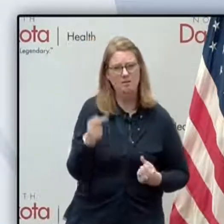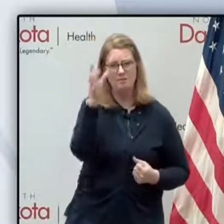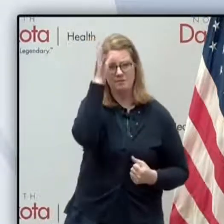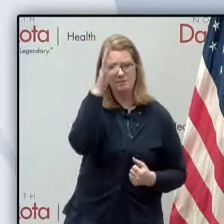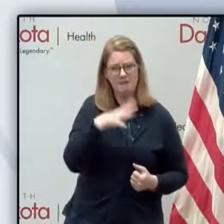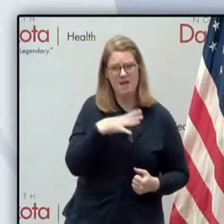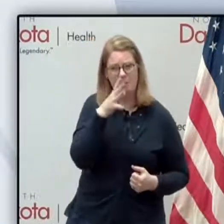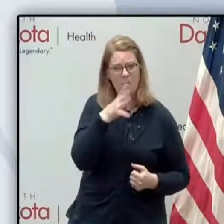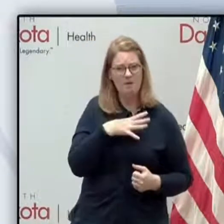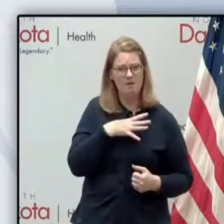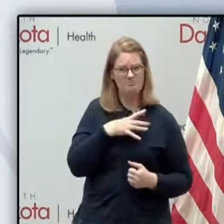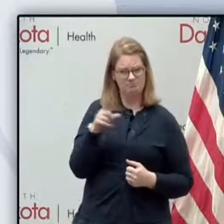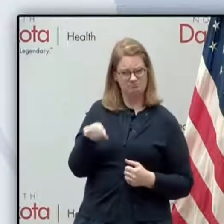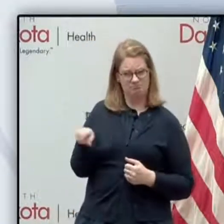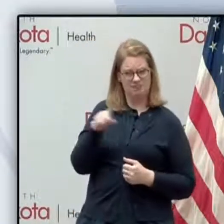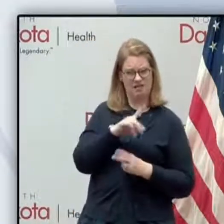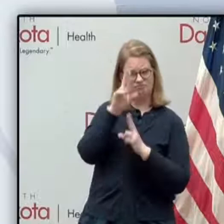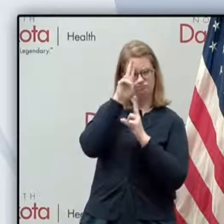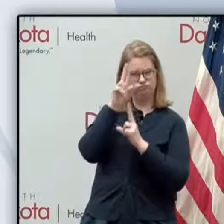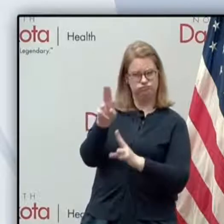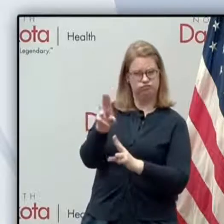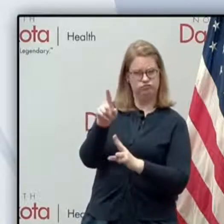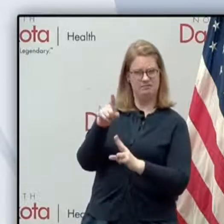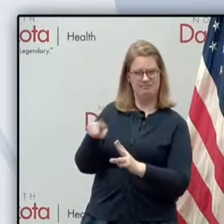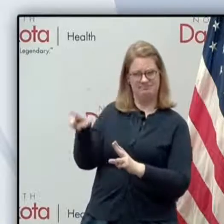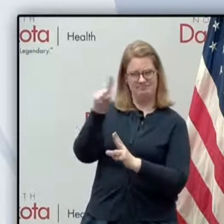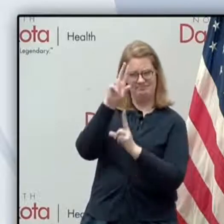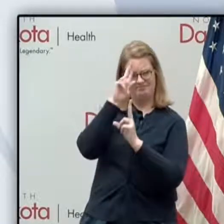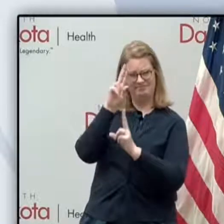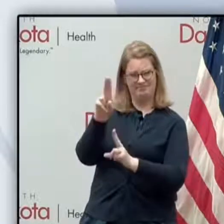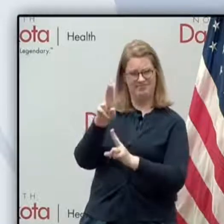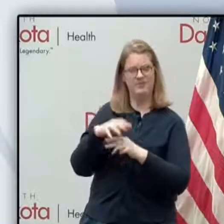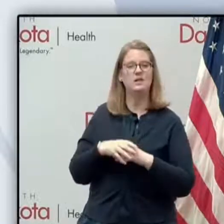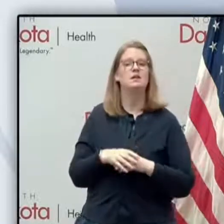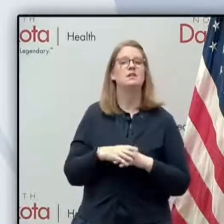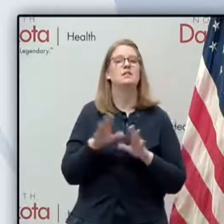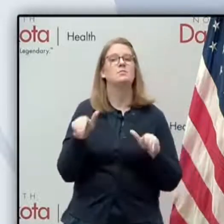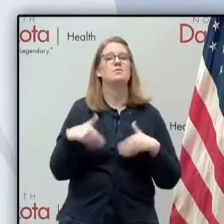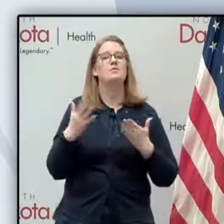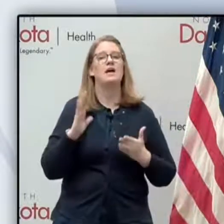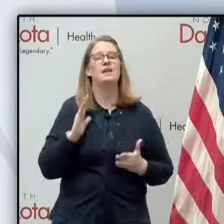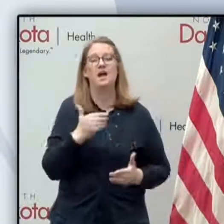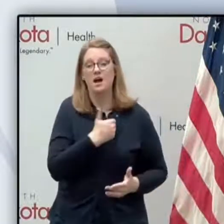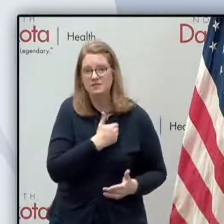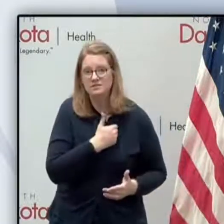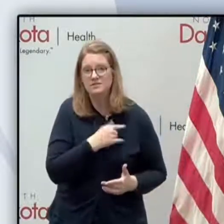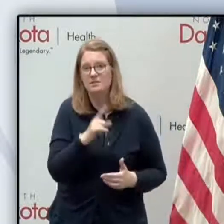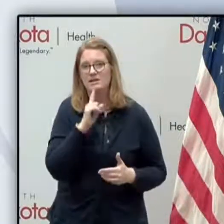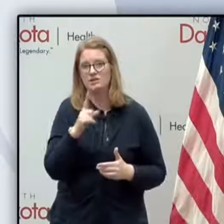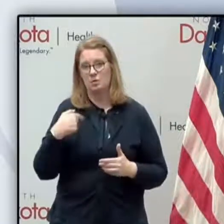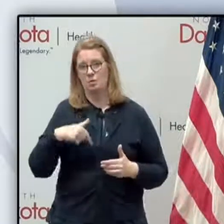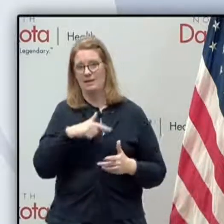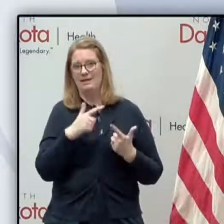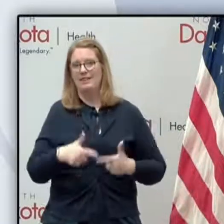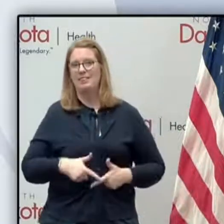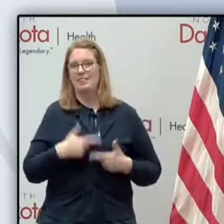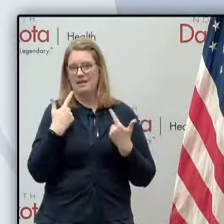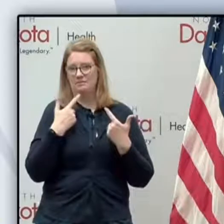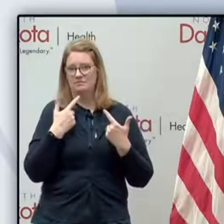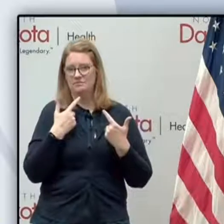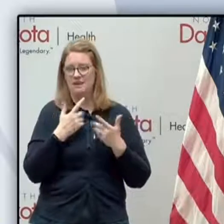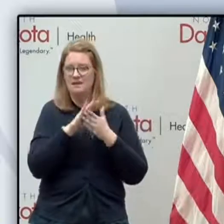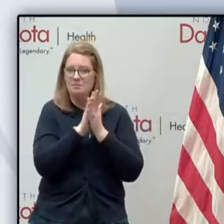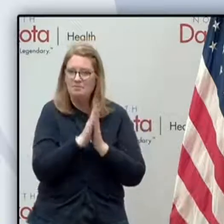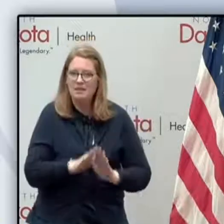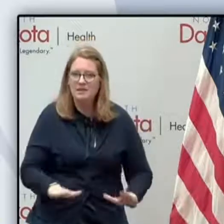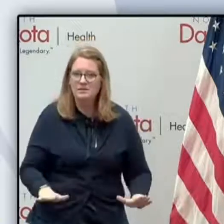our admiration through their service to the nation. They've given us much to make sure that we can live in peace and prosperity. So if you're looking for